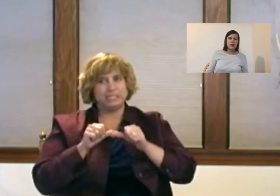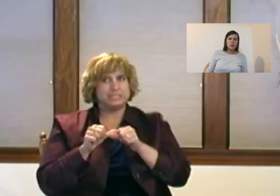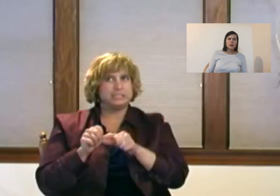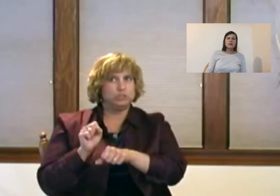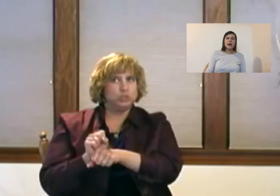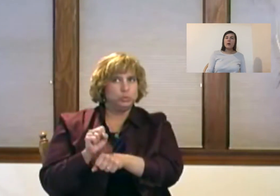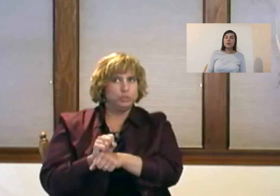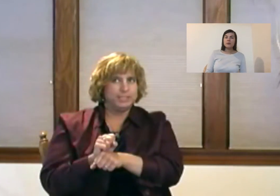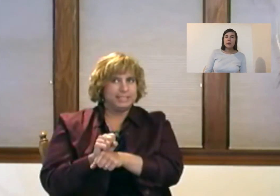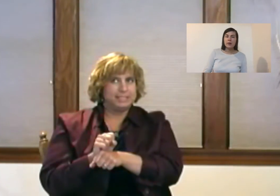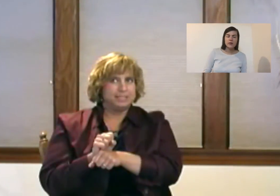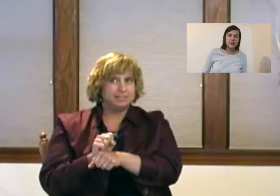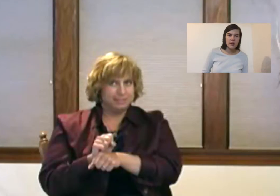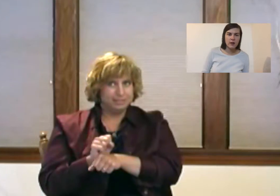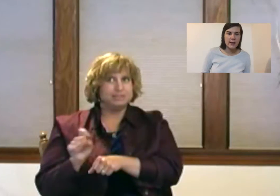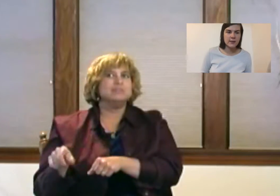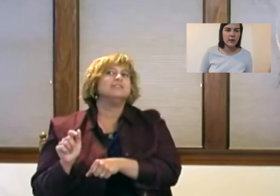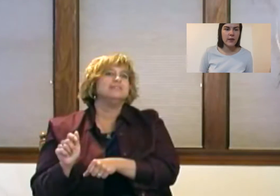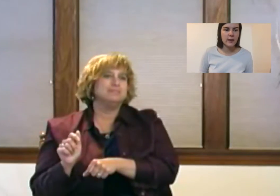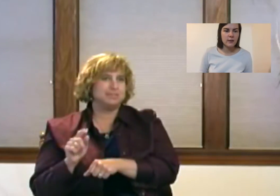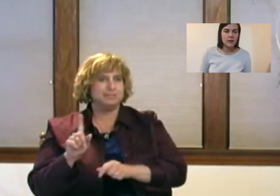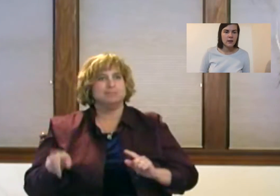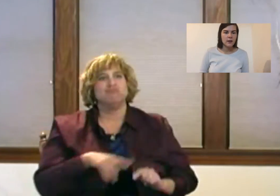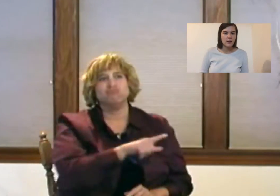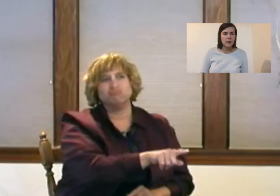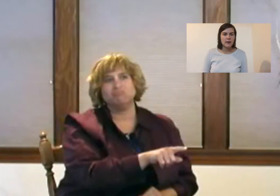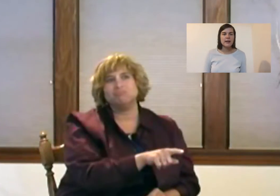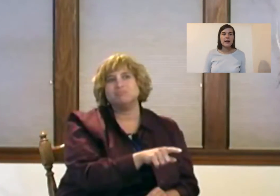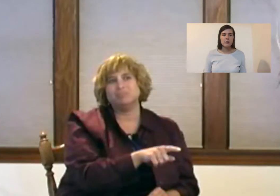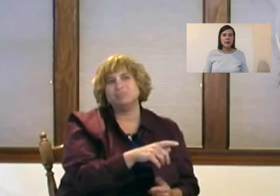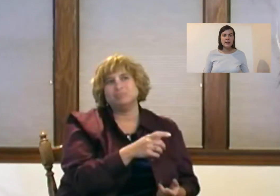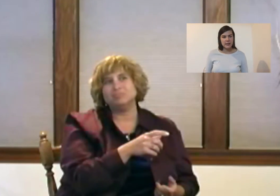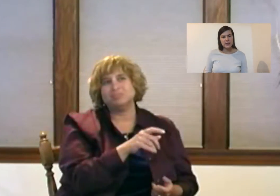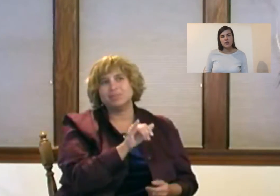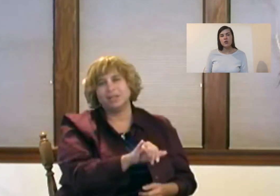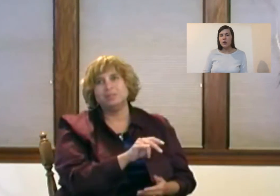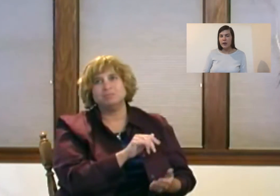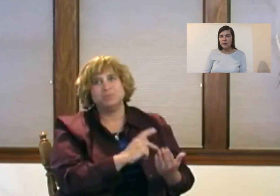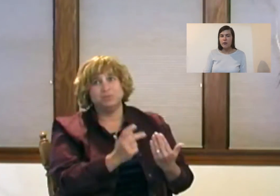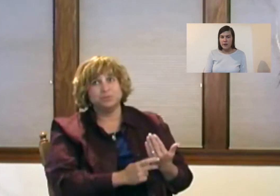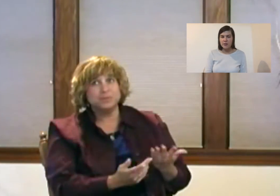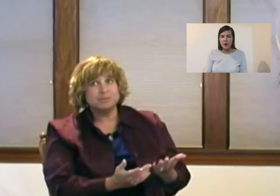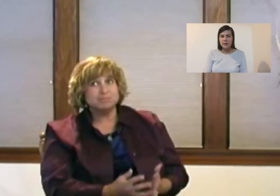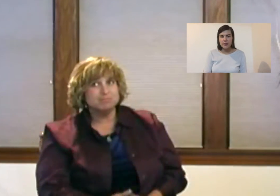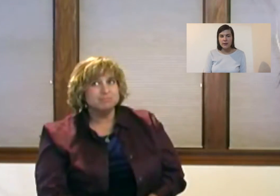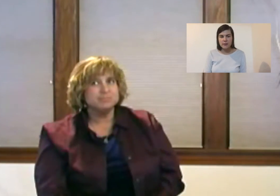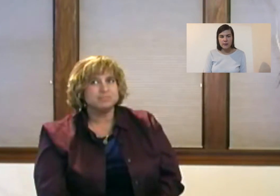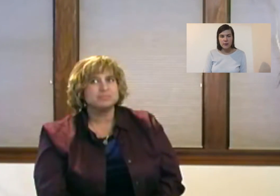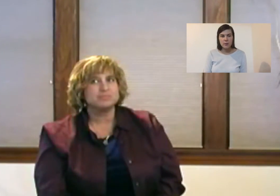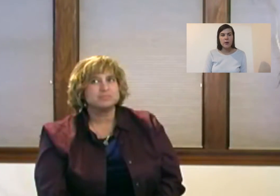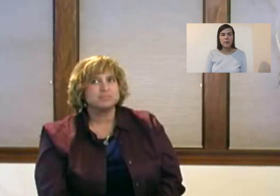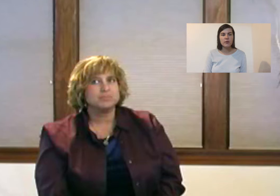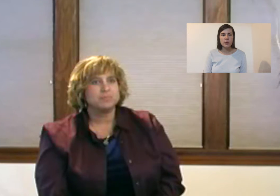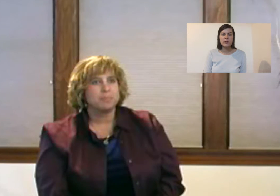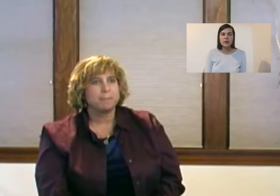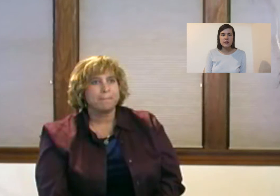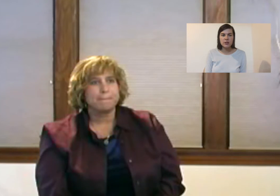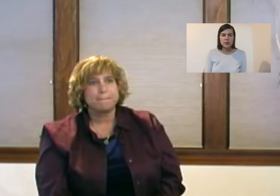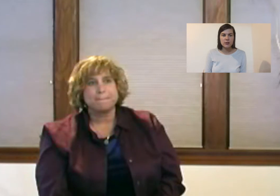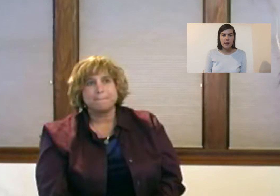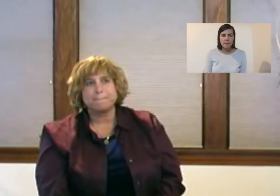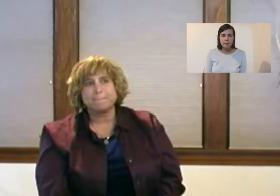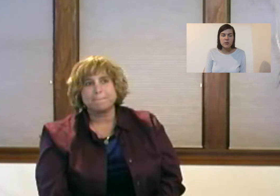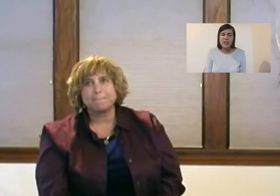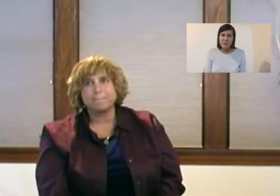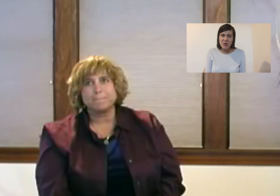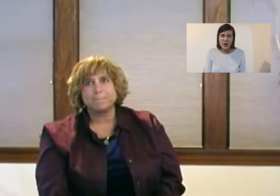And what do the hours look like for attending classes on that? Because I would need to continue working through this process before we